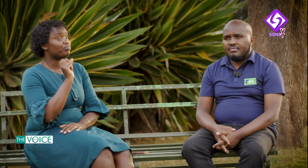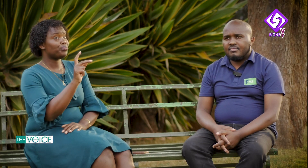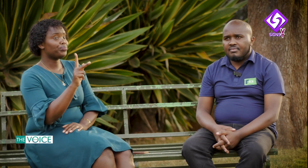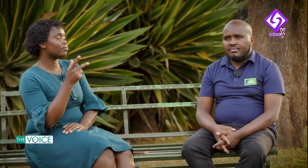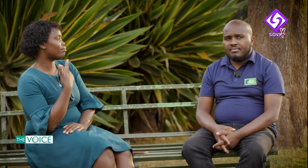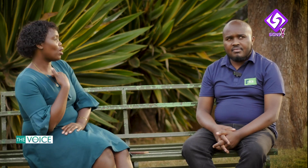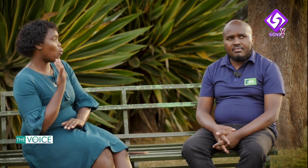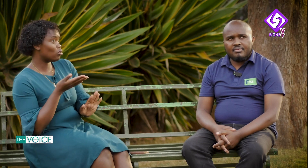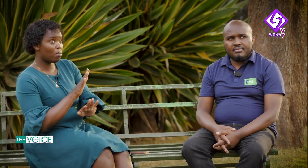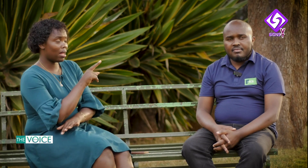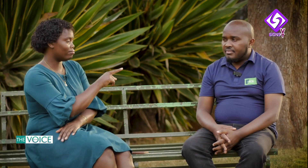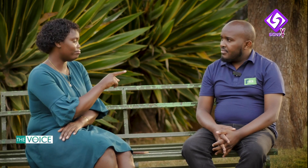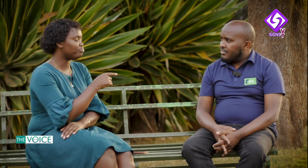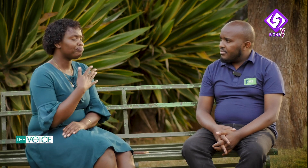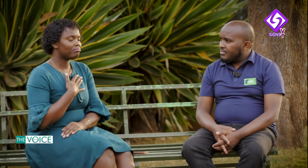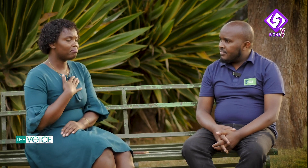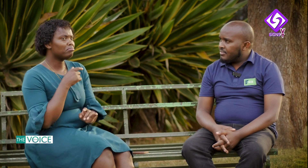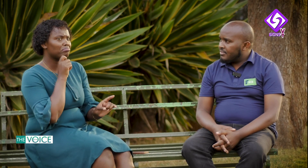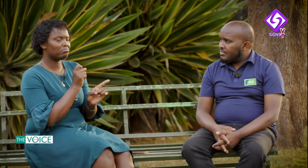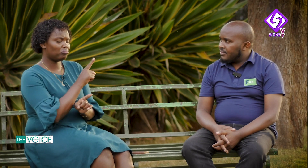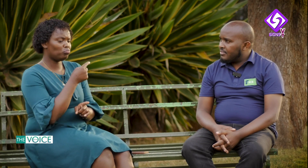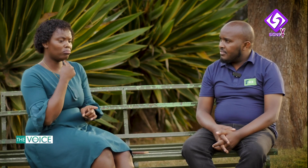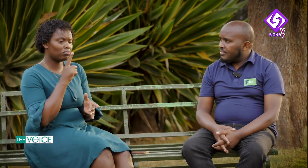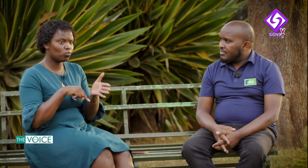and social media advertisement.